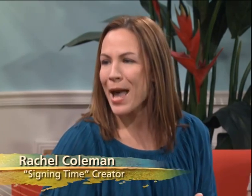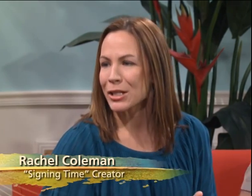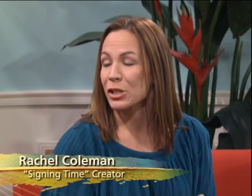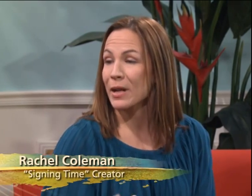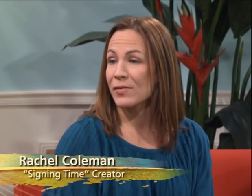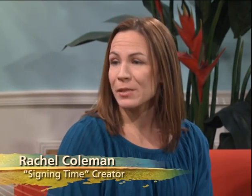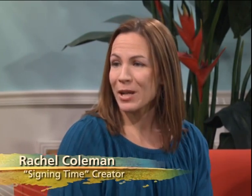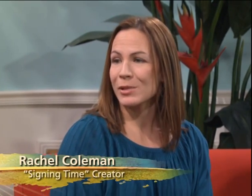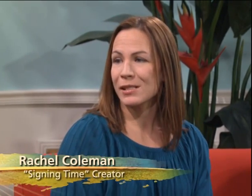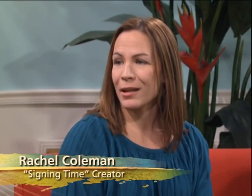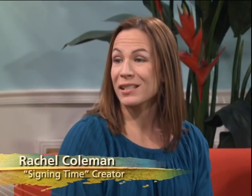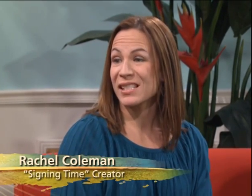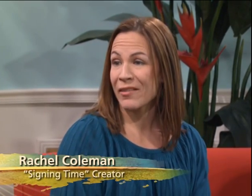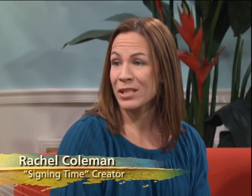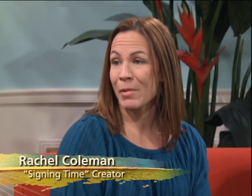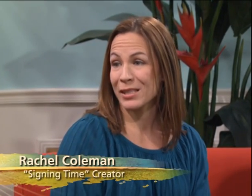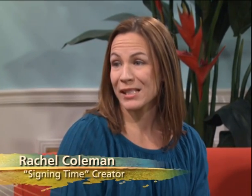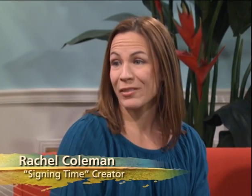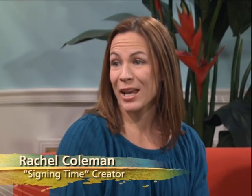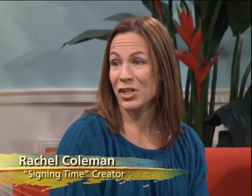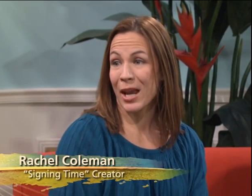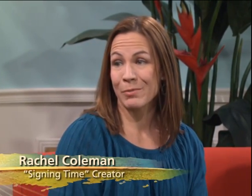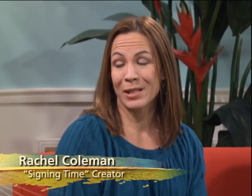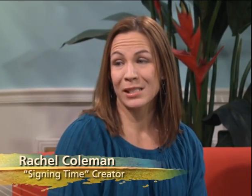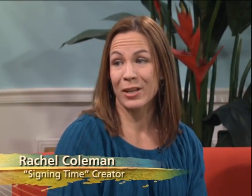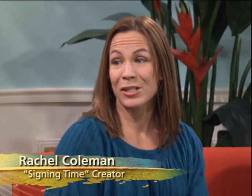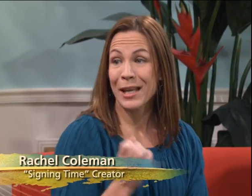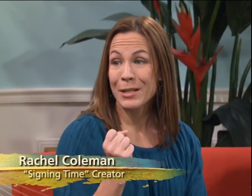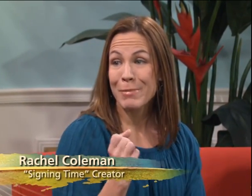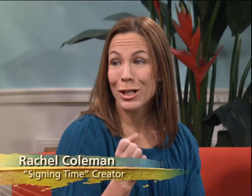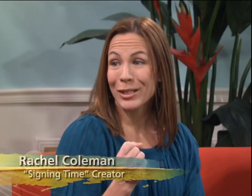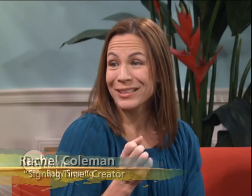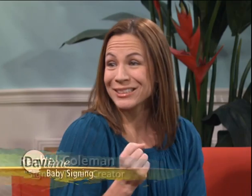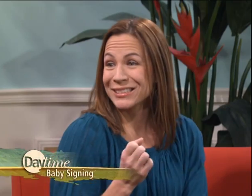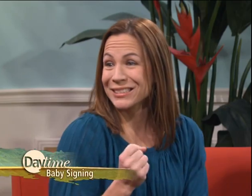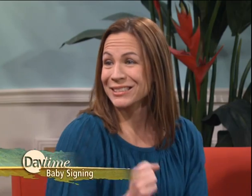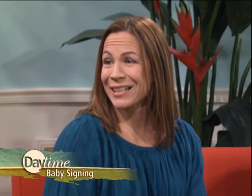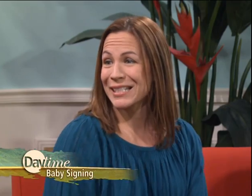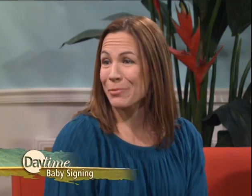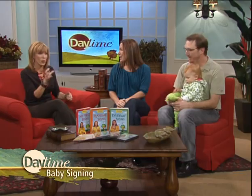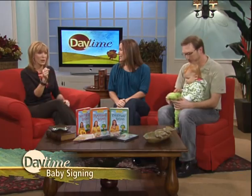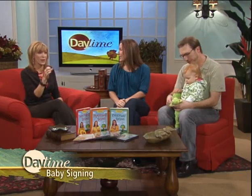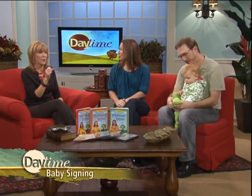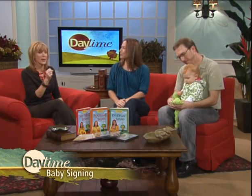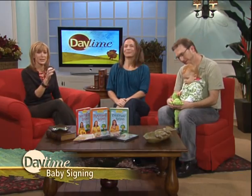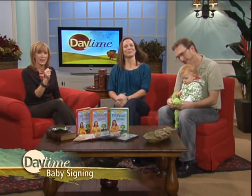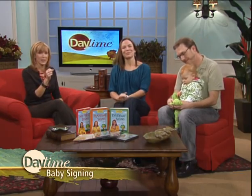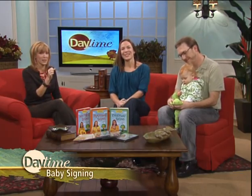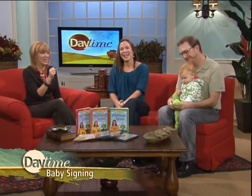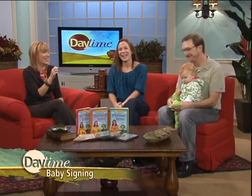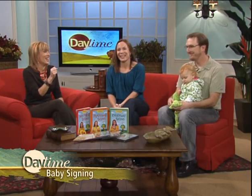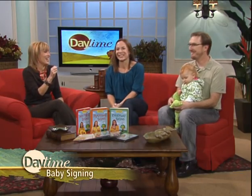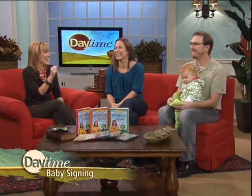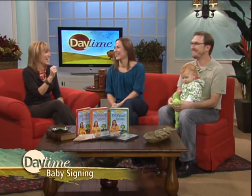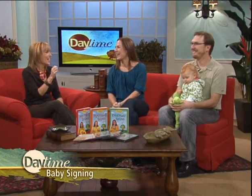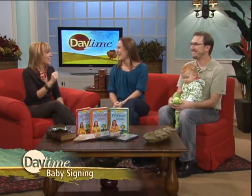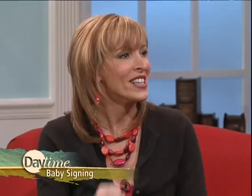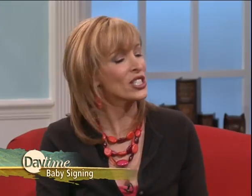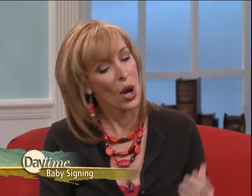back to you, but I've seen babies signing at seven months of age, eight months of age, signing milk. Oh, that makes sense. Yeah. So,